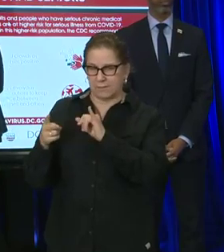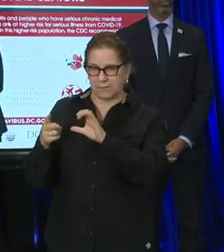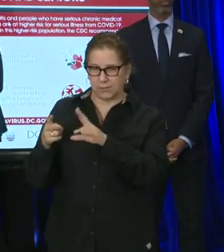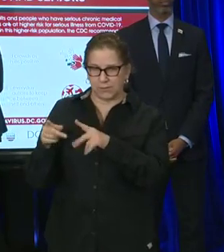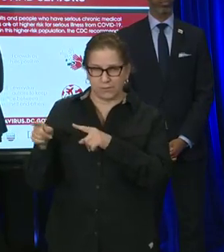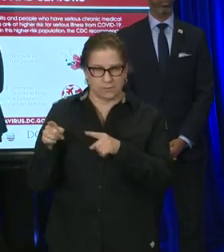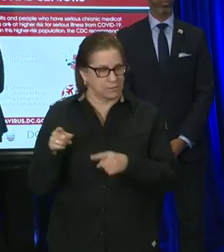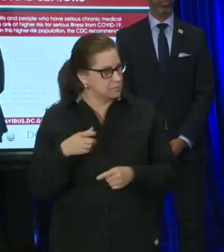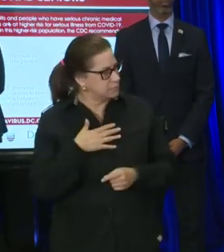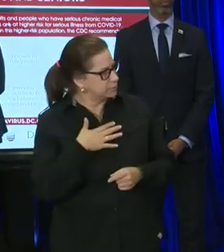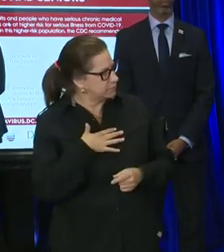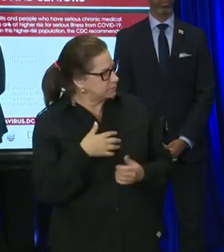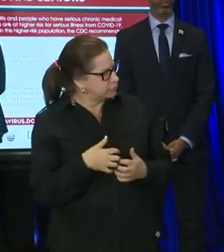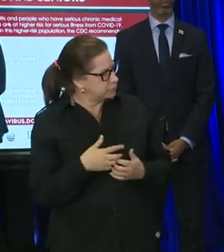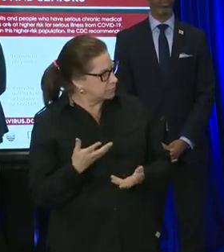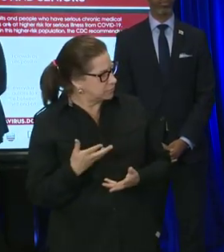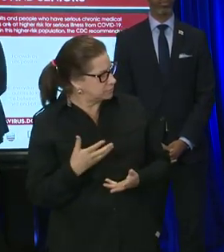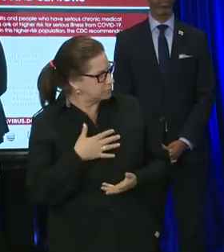Yes.